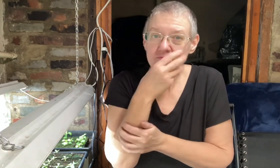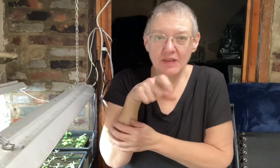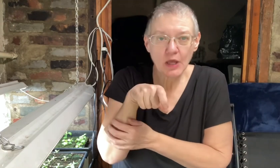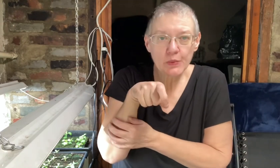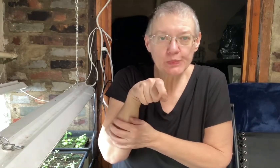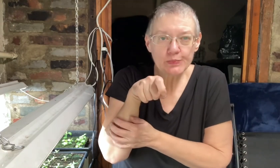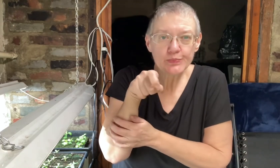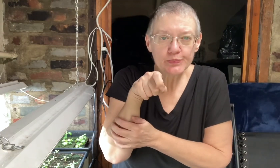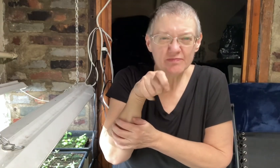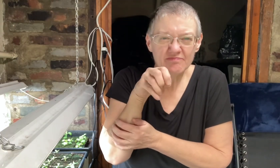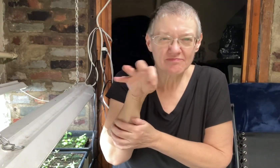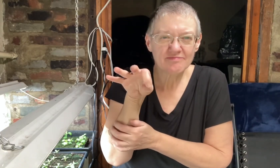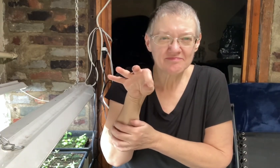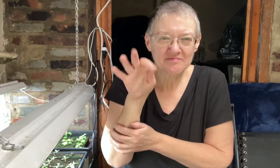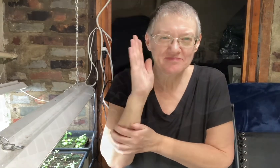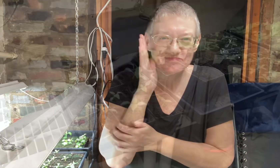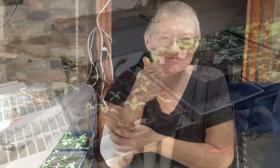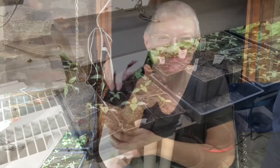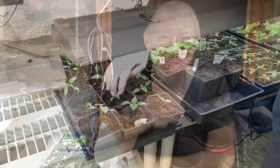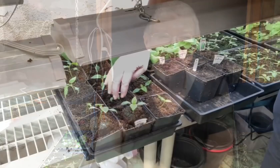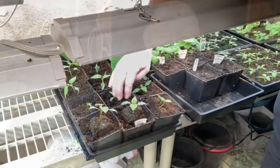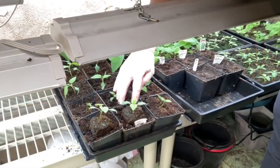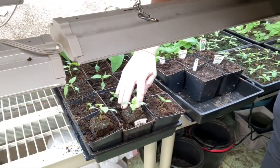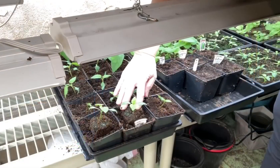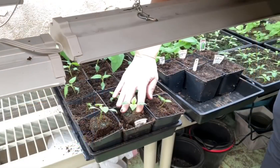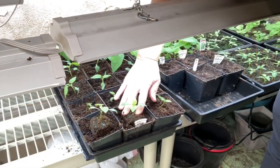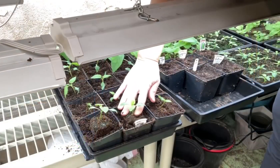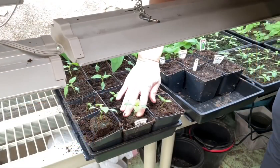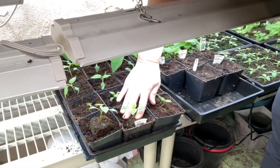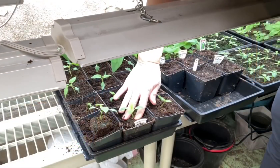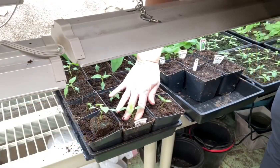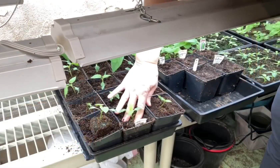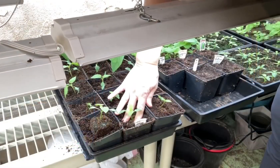so any flowers that appear, I'll take those off.